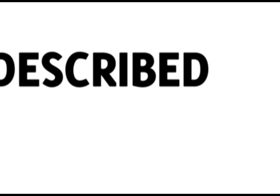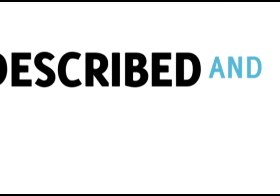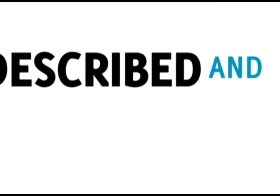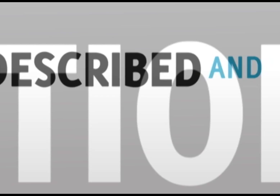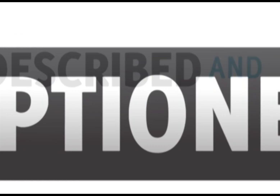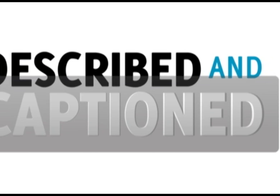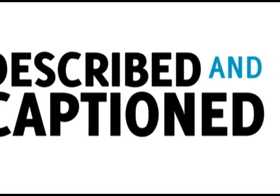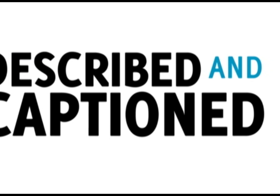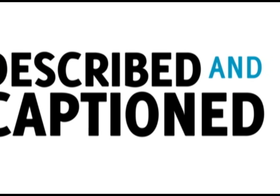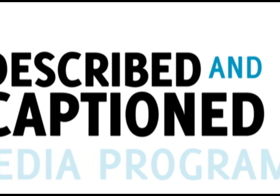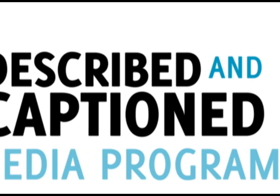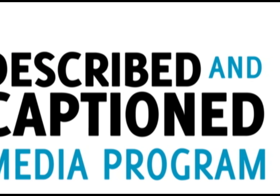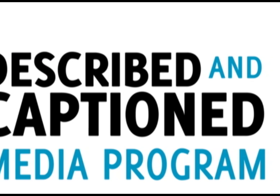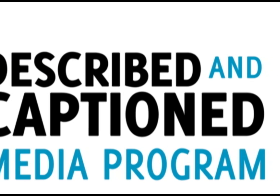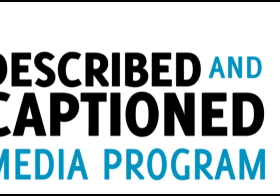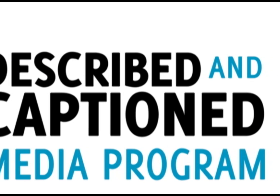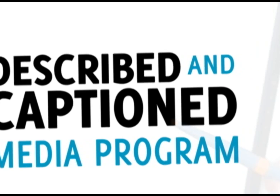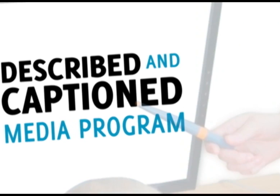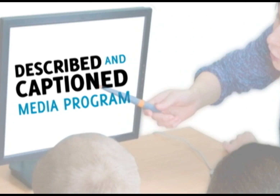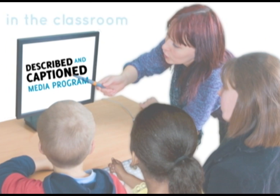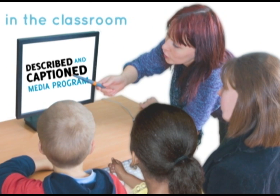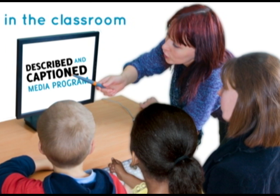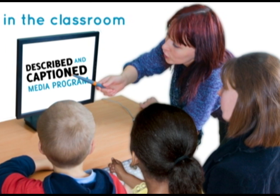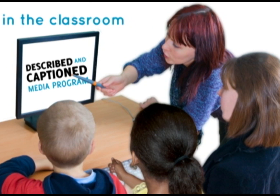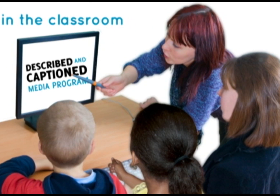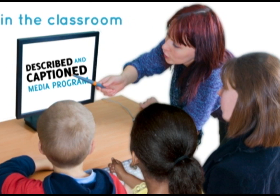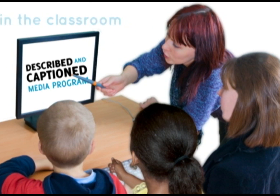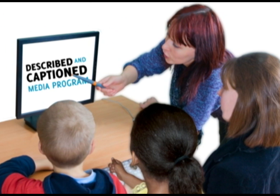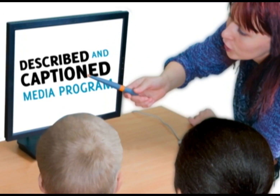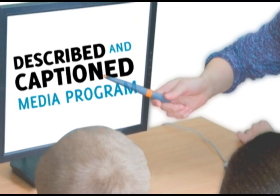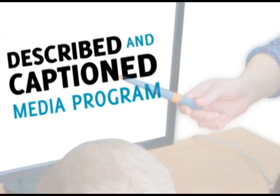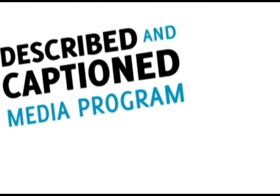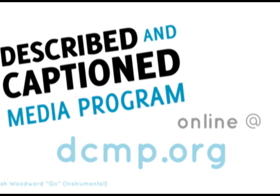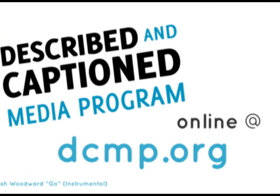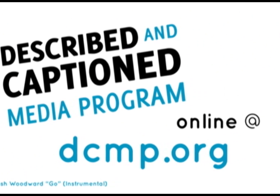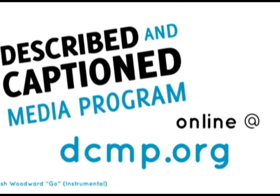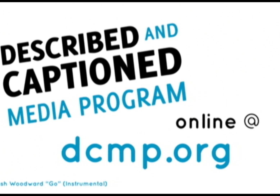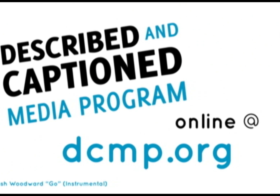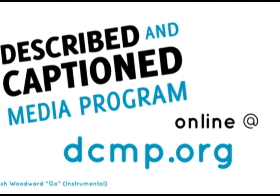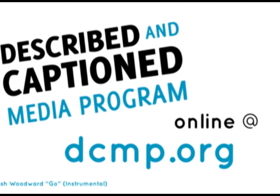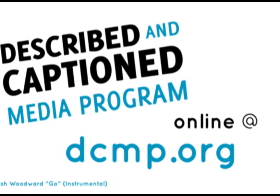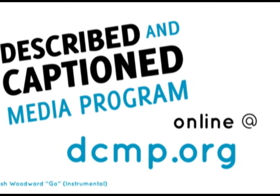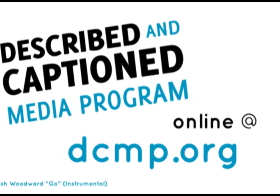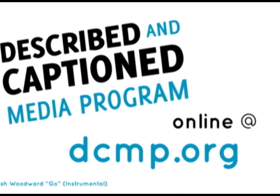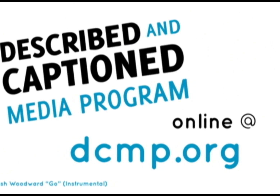transcribed and captioned media program in the classroom and online. DCMP.org.